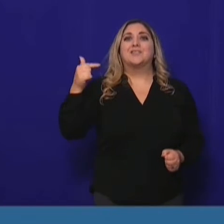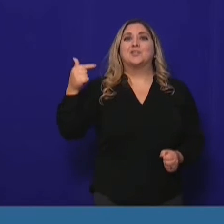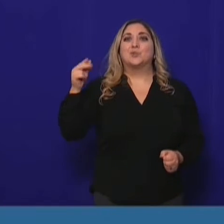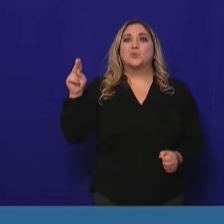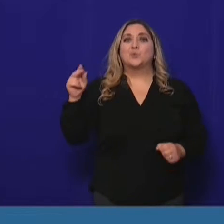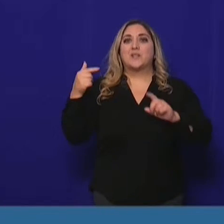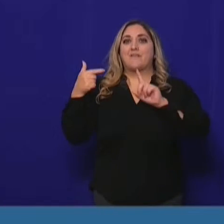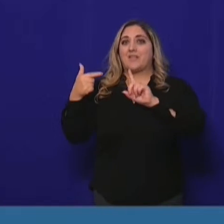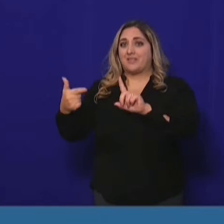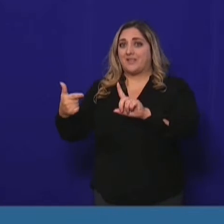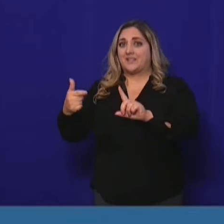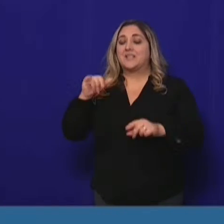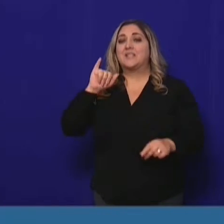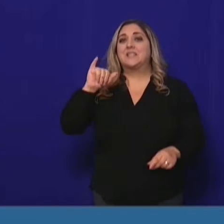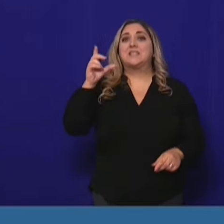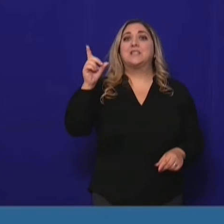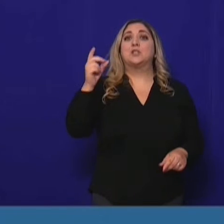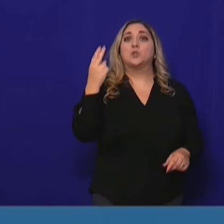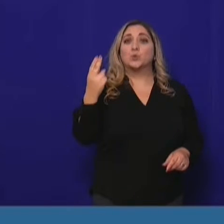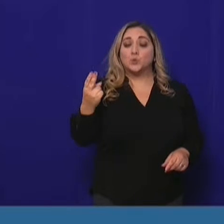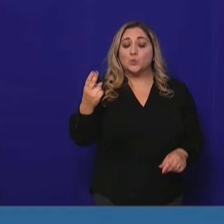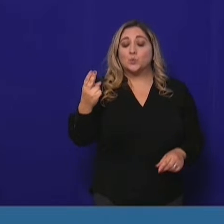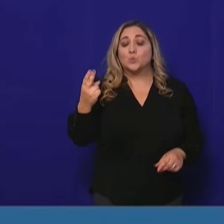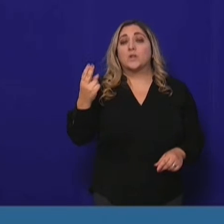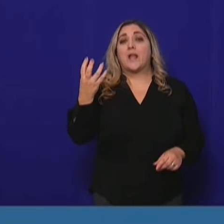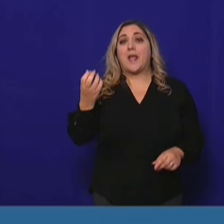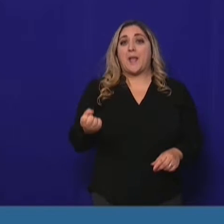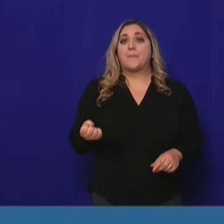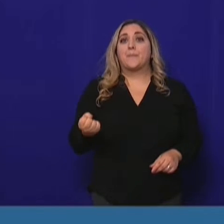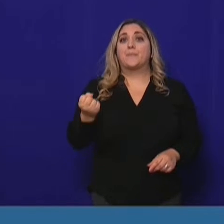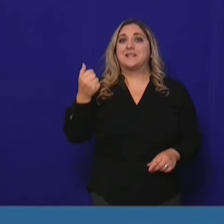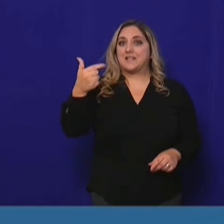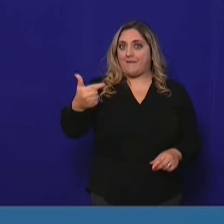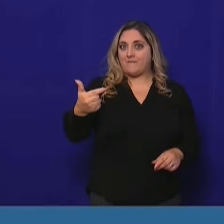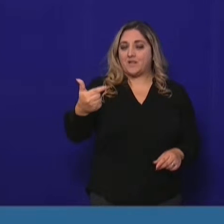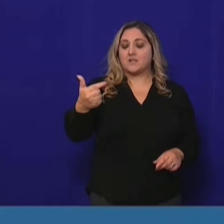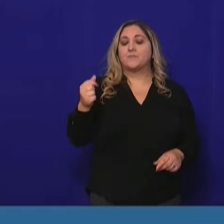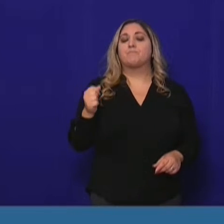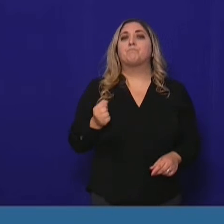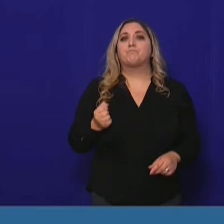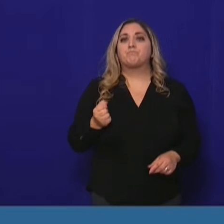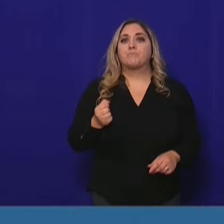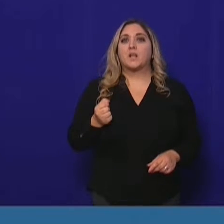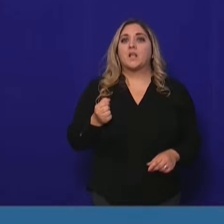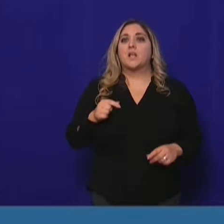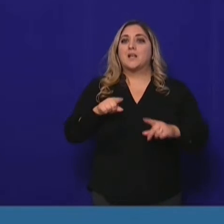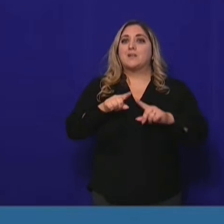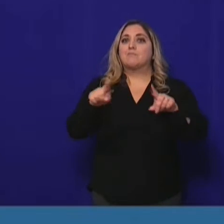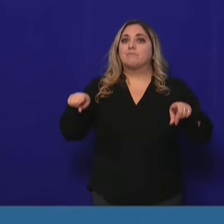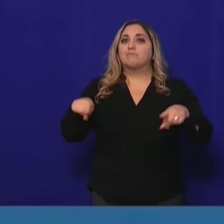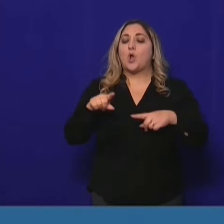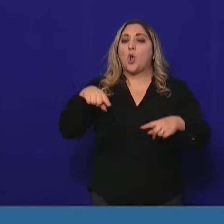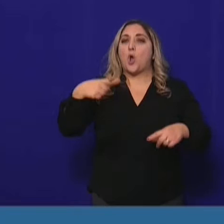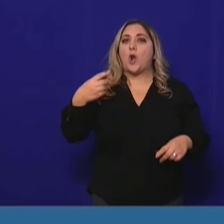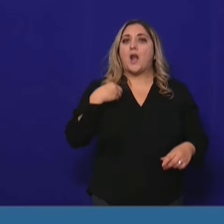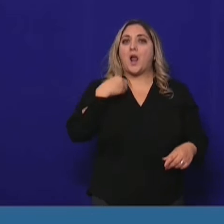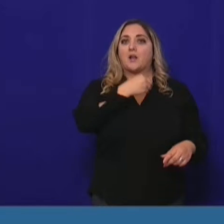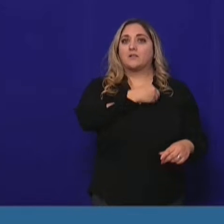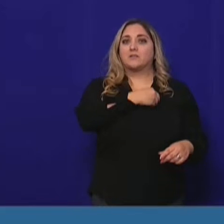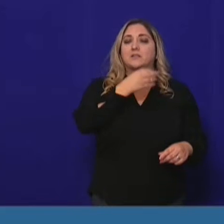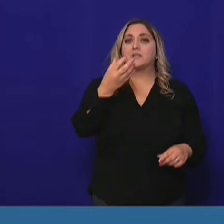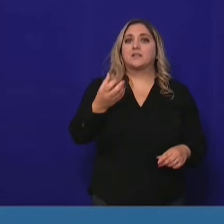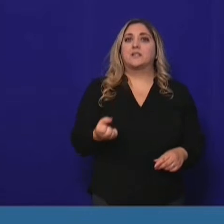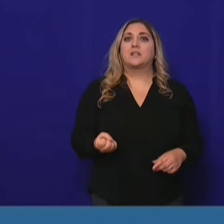17 il-każ, fl-Infectious Diseases Unit ta' Mater Dei għandna 7 każijiet, f'wards oħra ta' Mater Dei